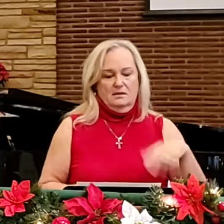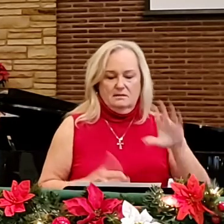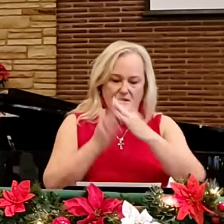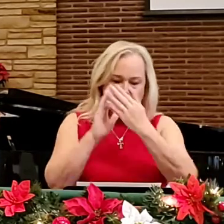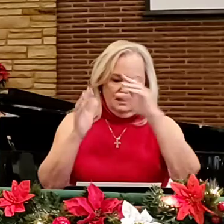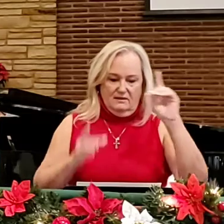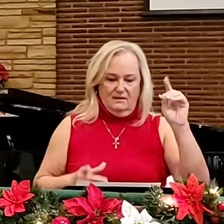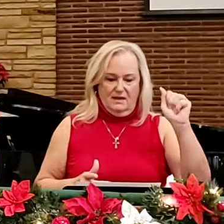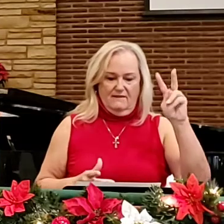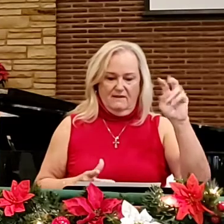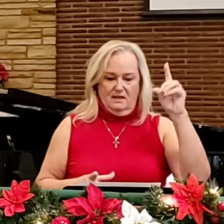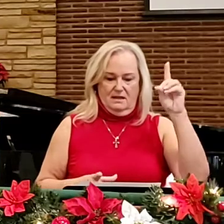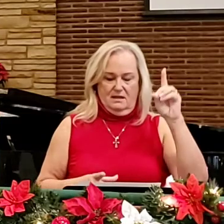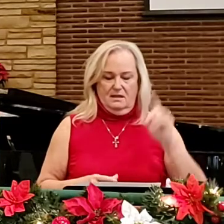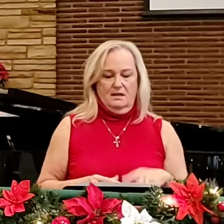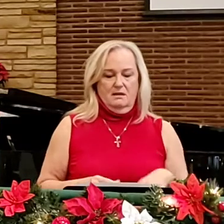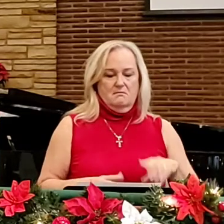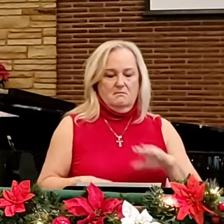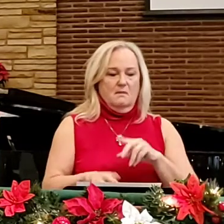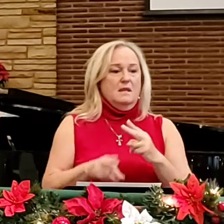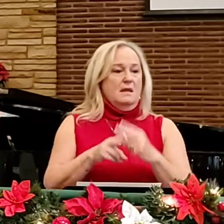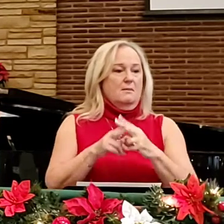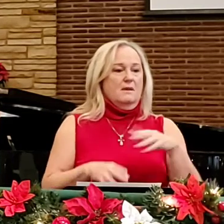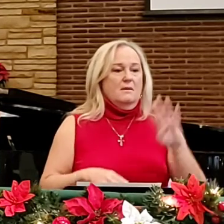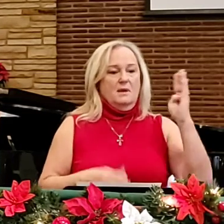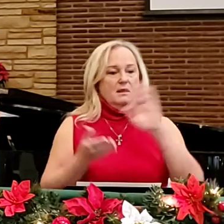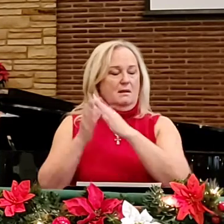of David, called Bethlehem,